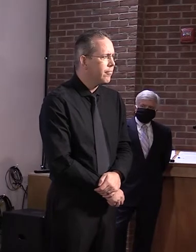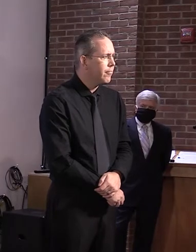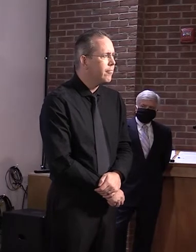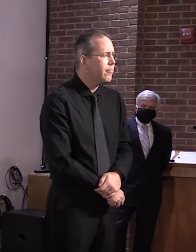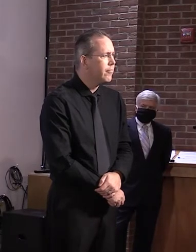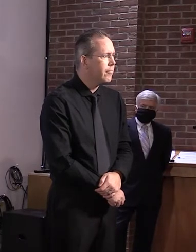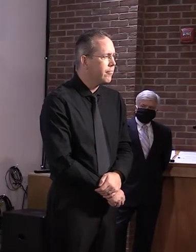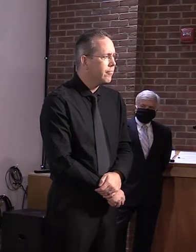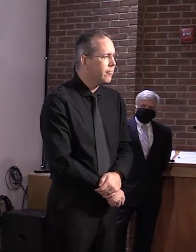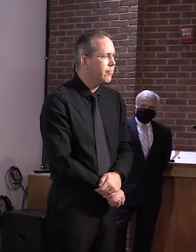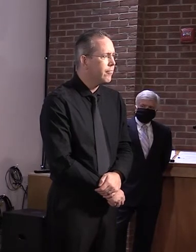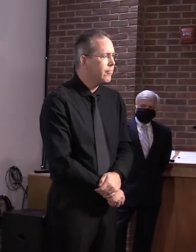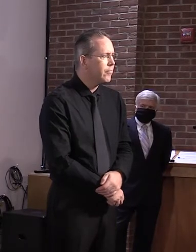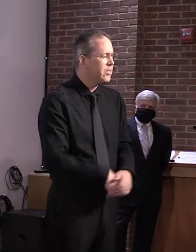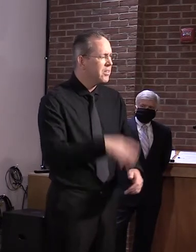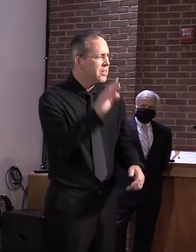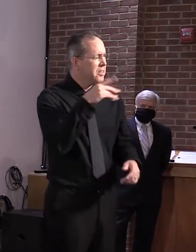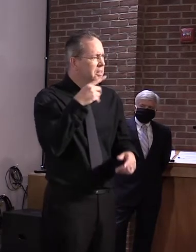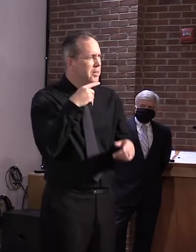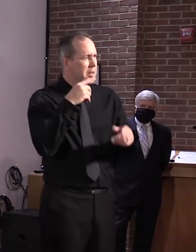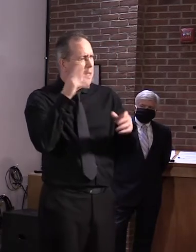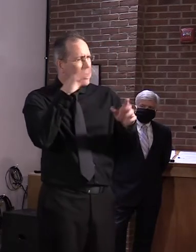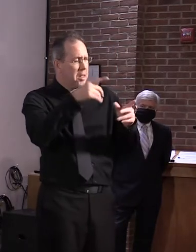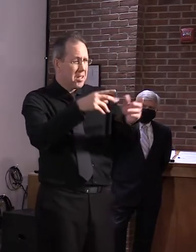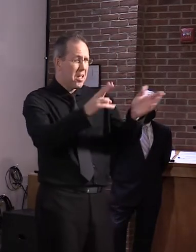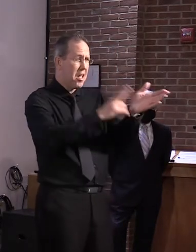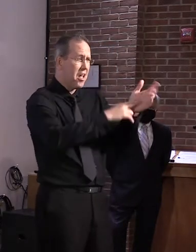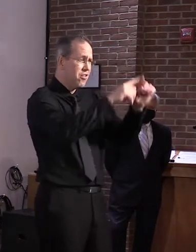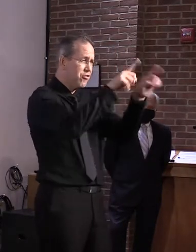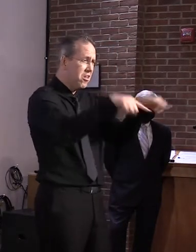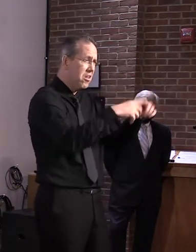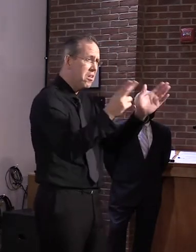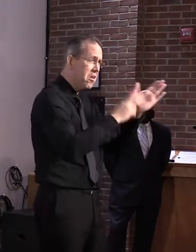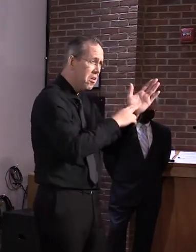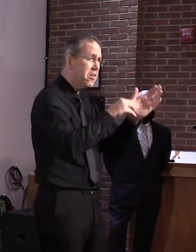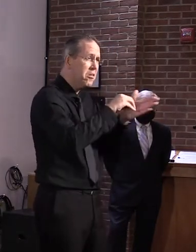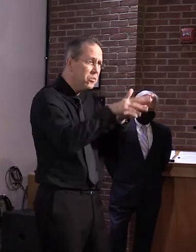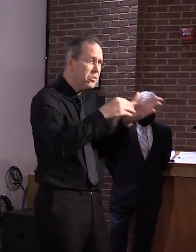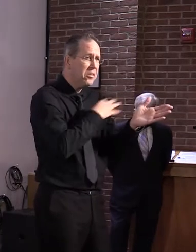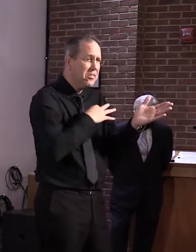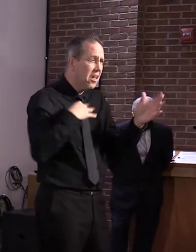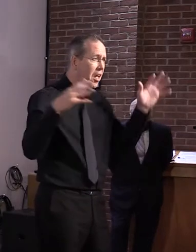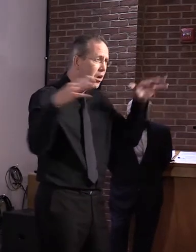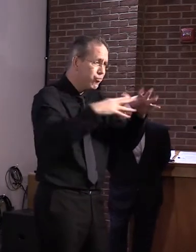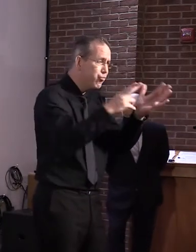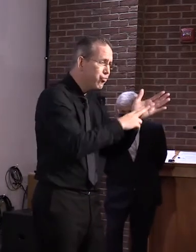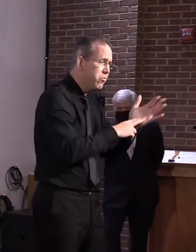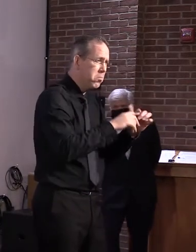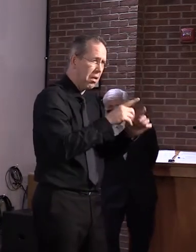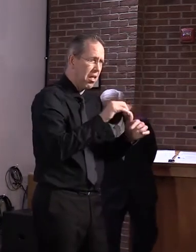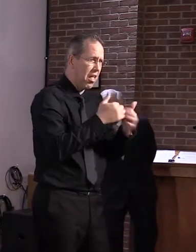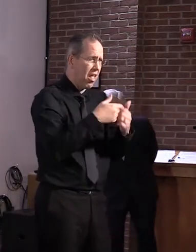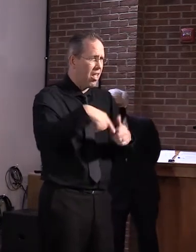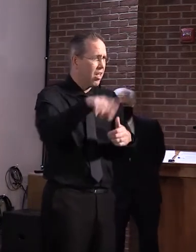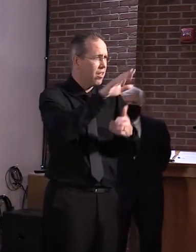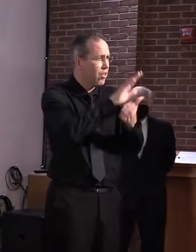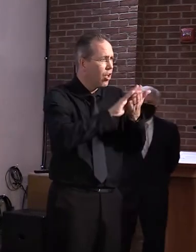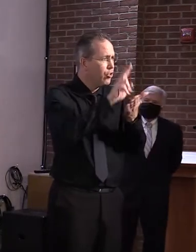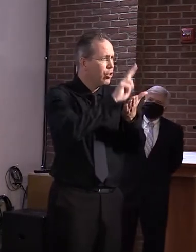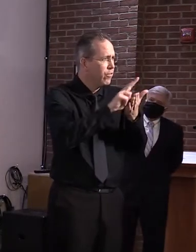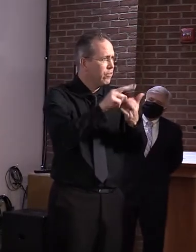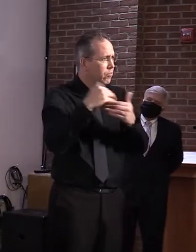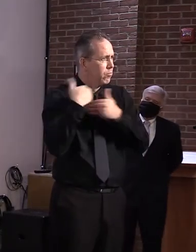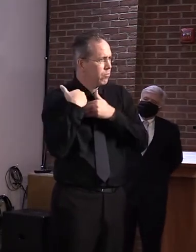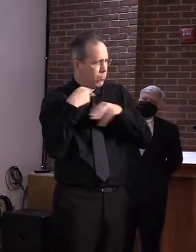they appear to be to make sure that we're keeping people safe, that we can open up these college